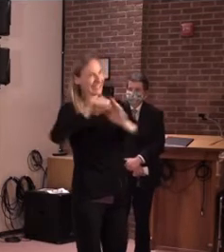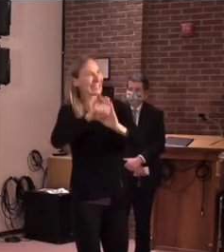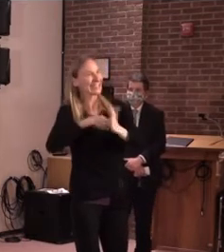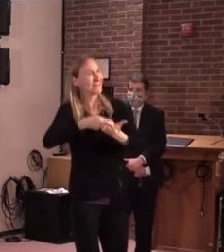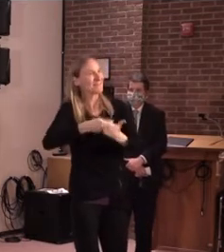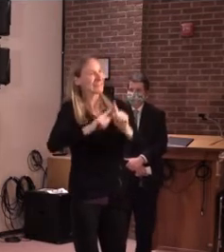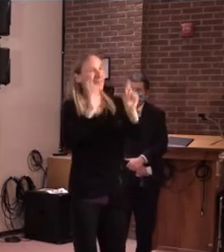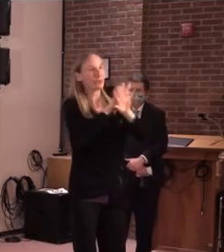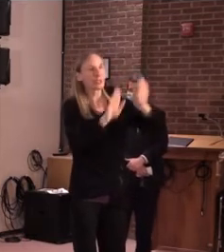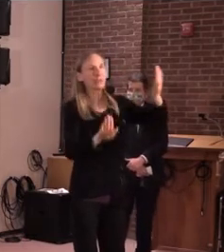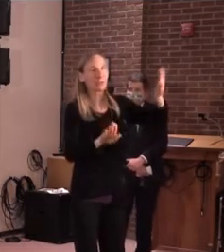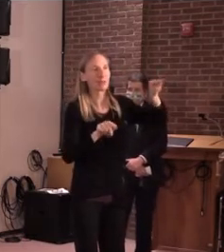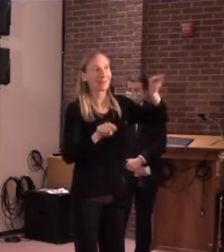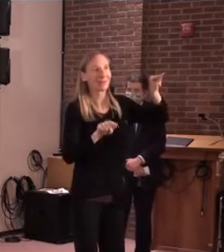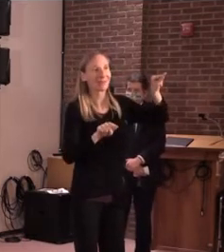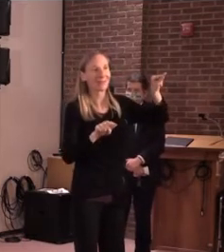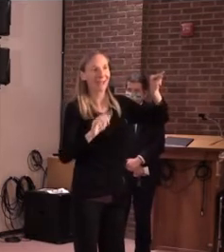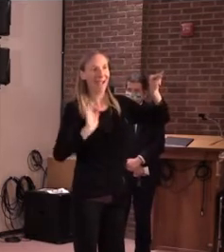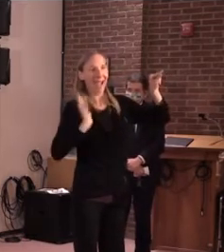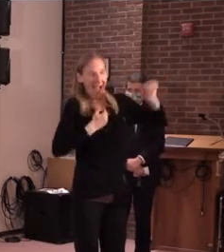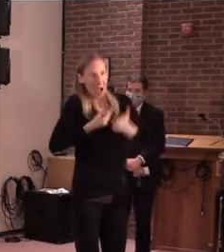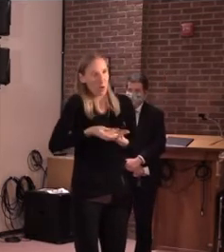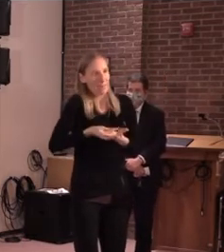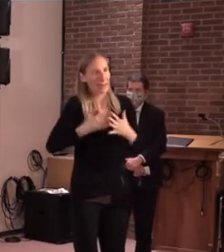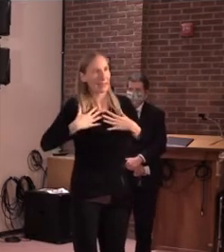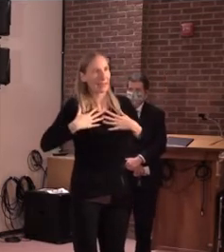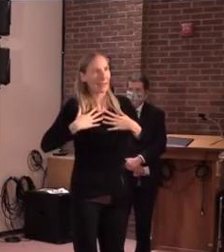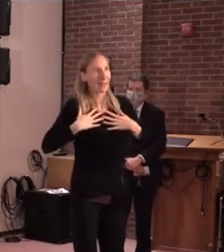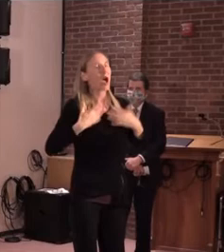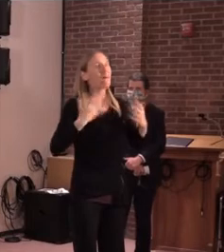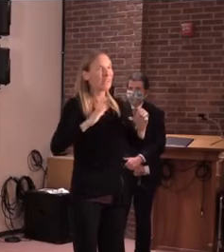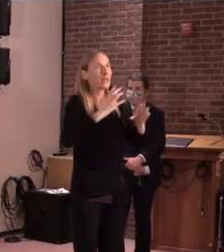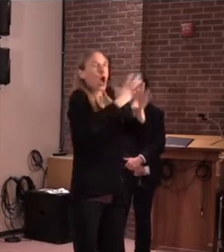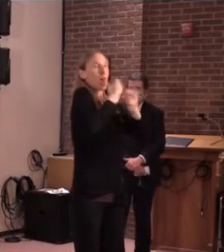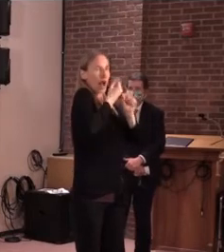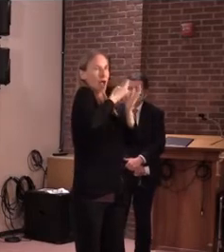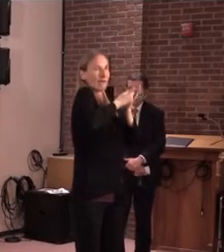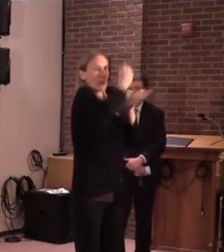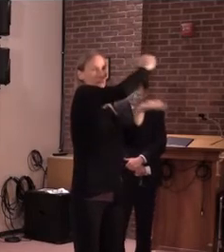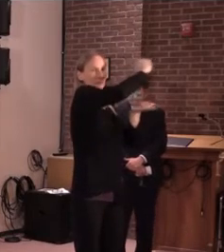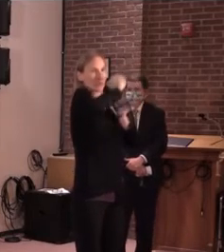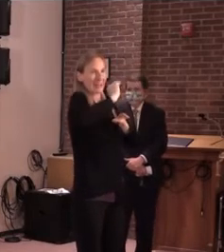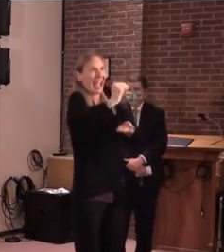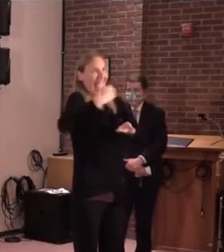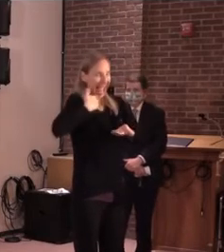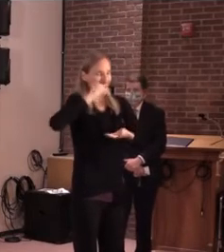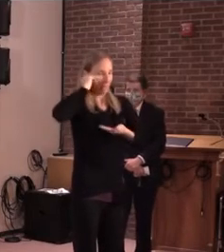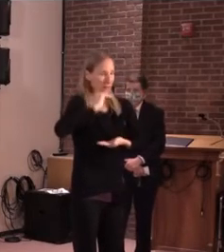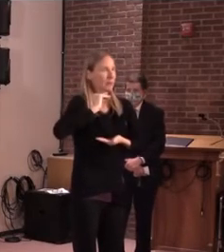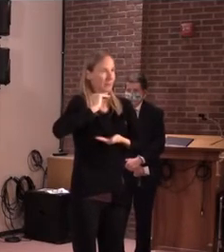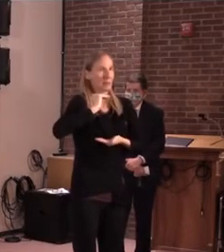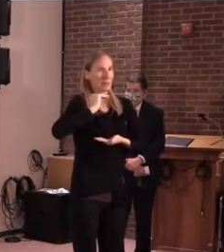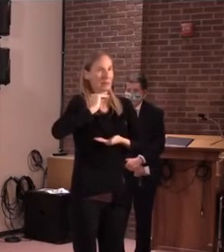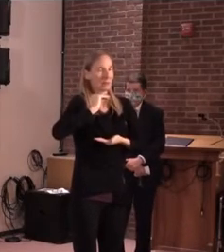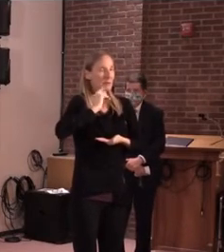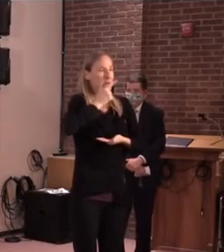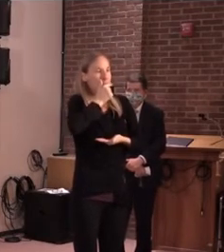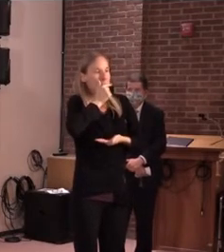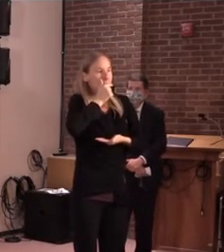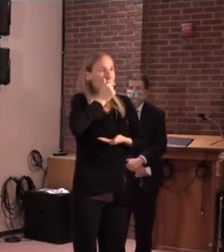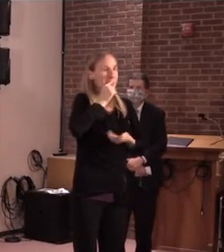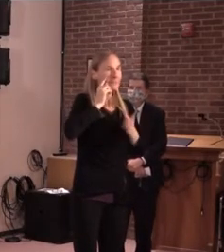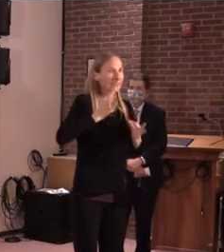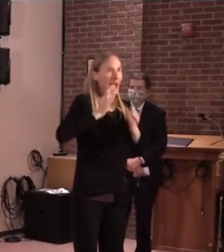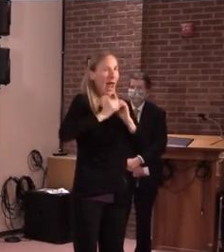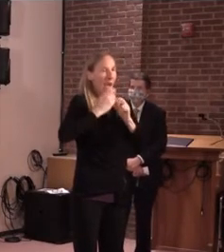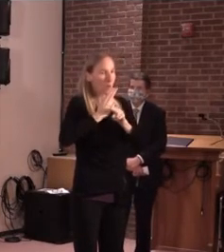our economic package, utilizing some of the federal dollars through the CARES Act, but we'll have a little bit more